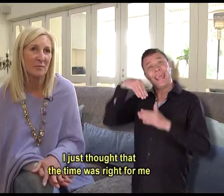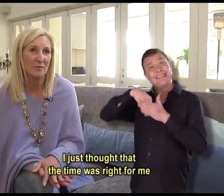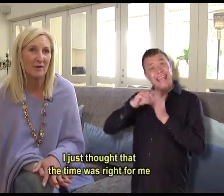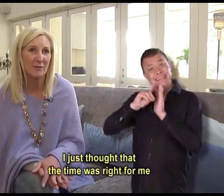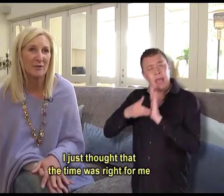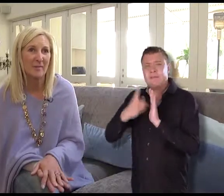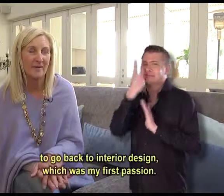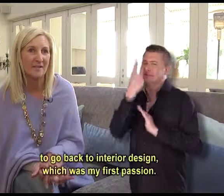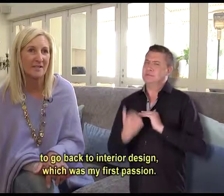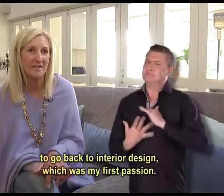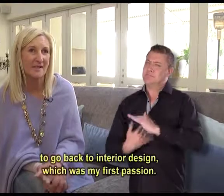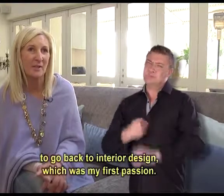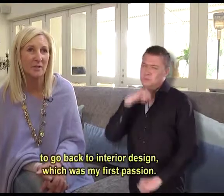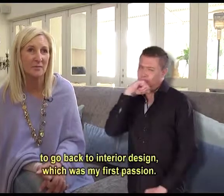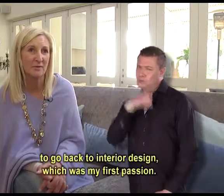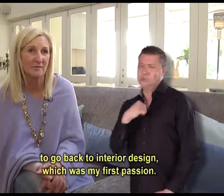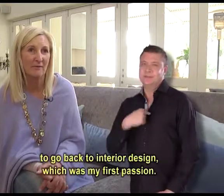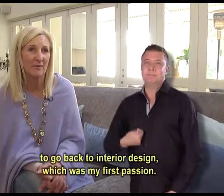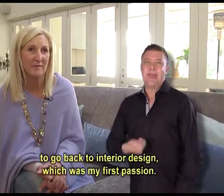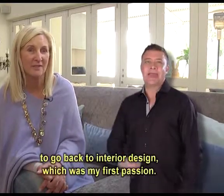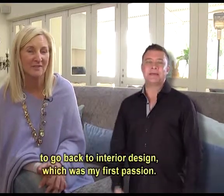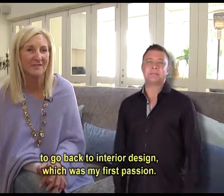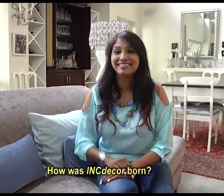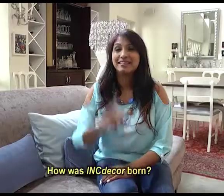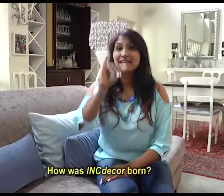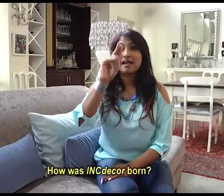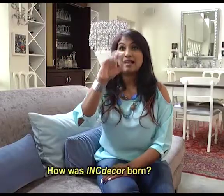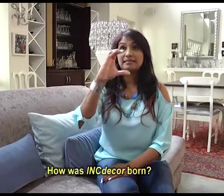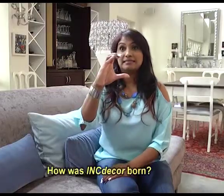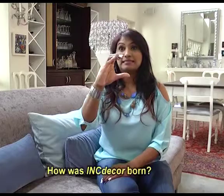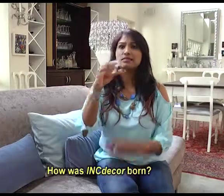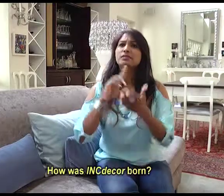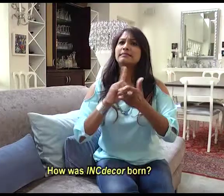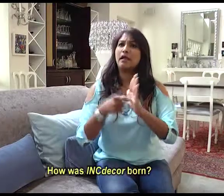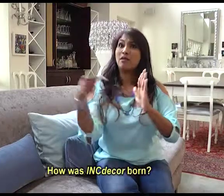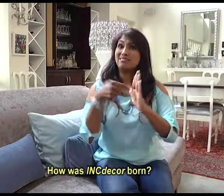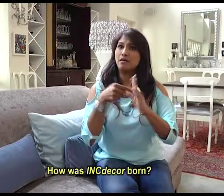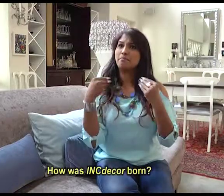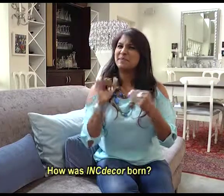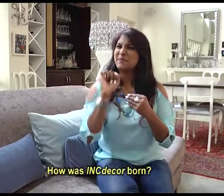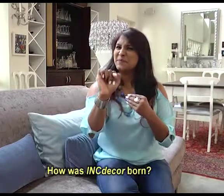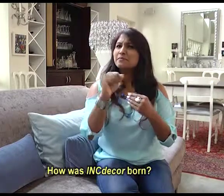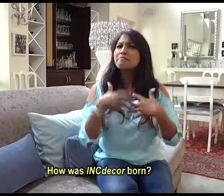the time was right for me to go back to interior design, which was my first passion. How was Inked Decor born?